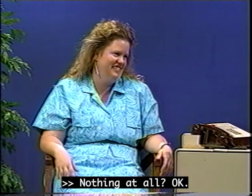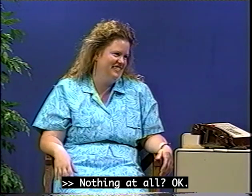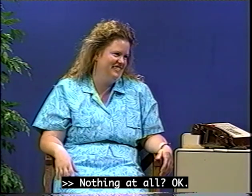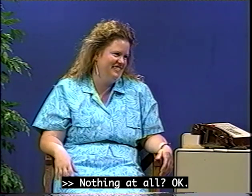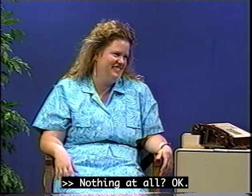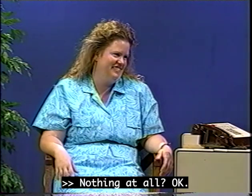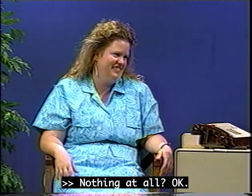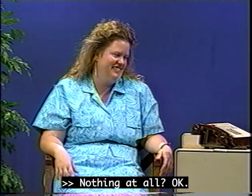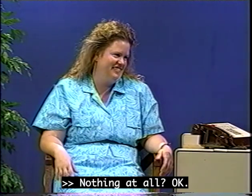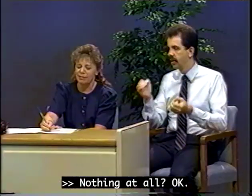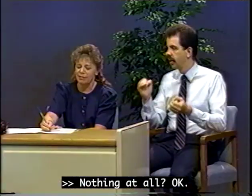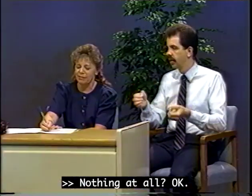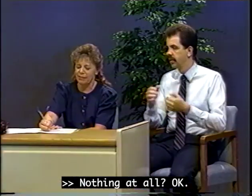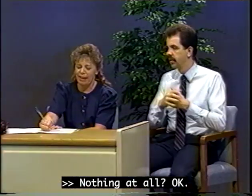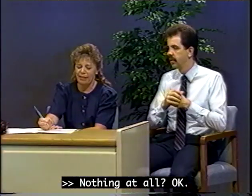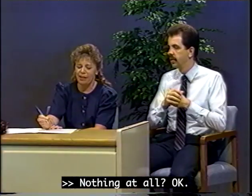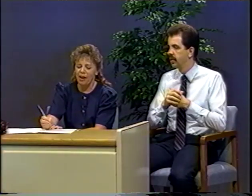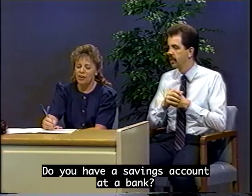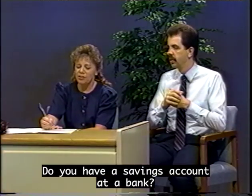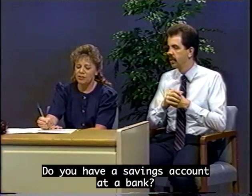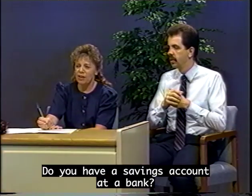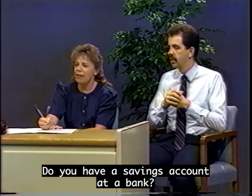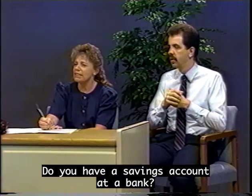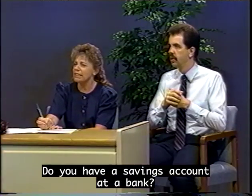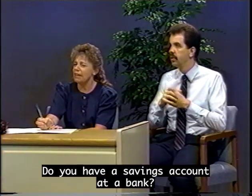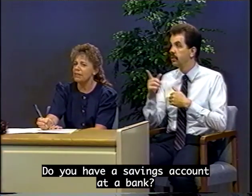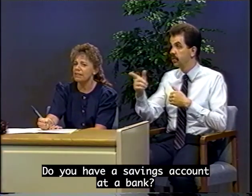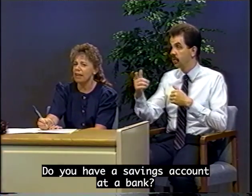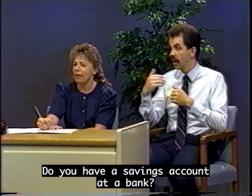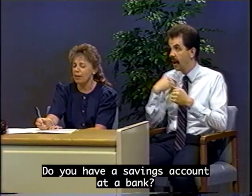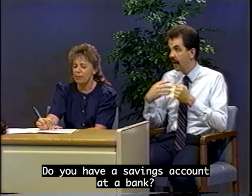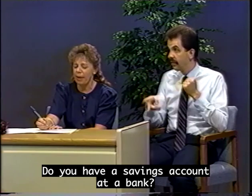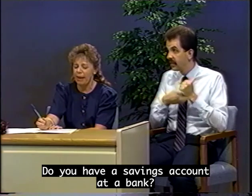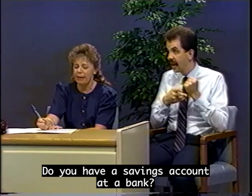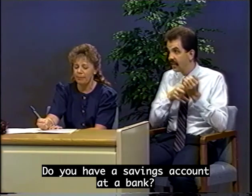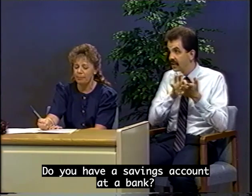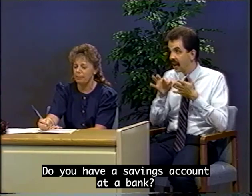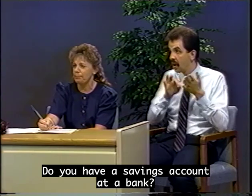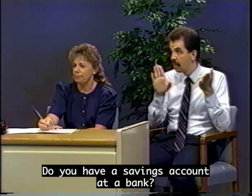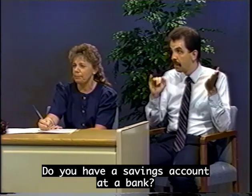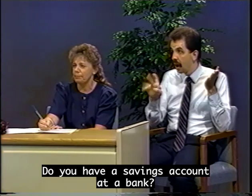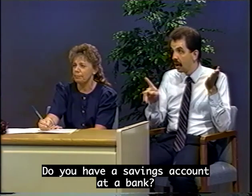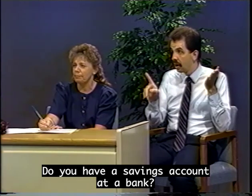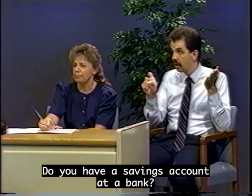nothing. Nothing at all? Okay. Do you have a savings account at a bank?